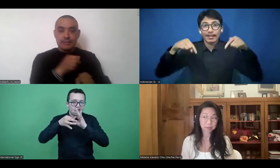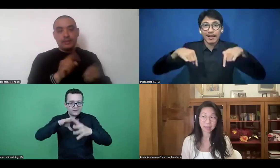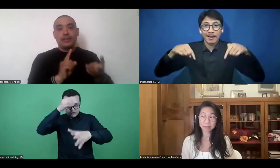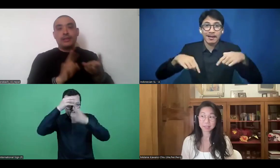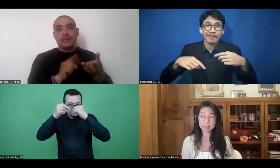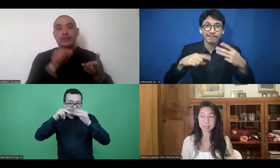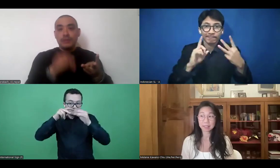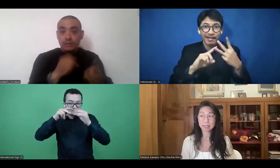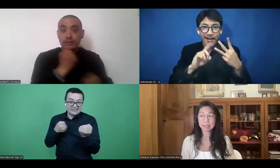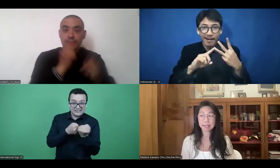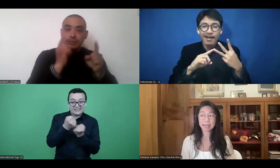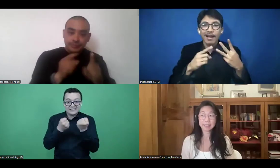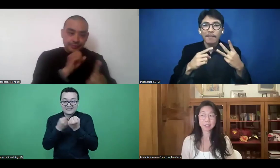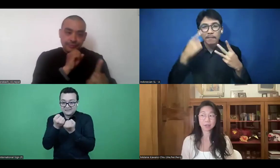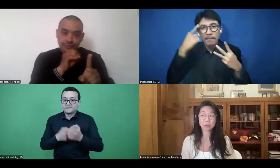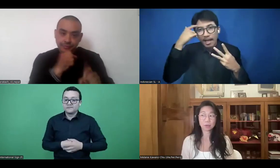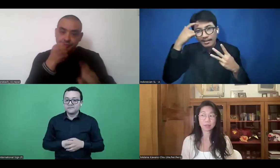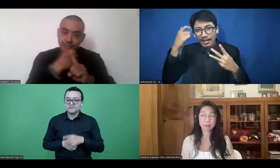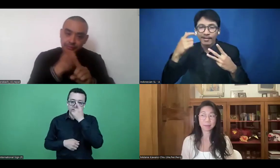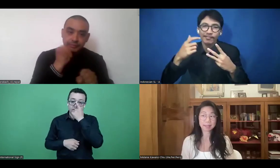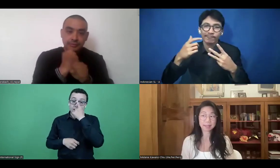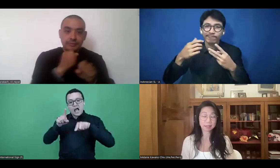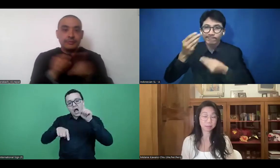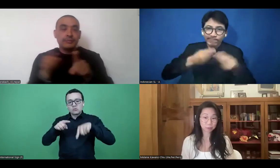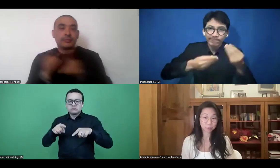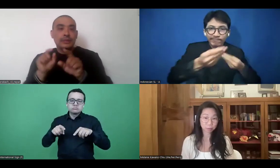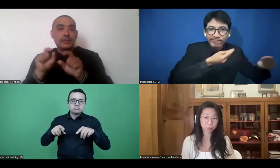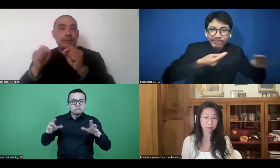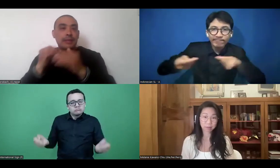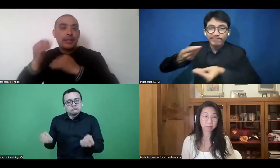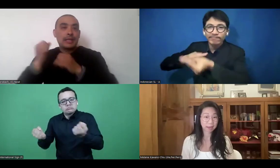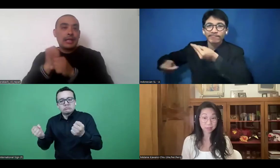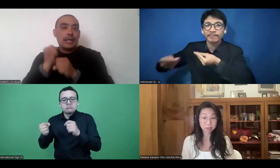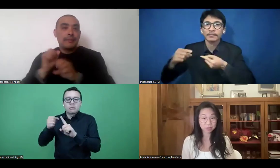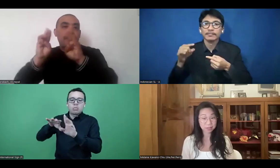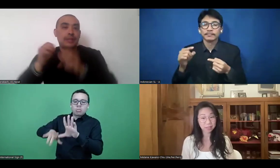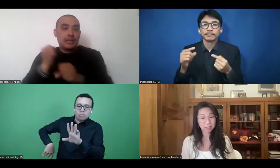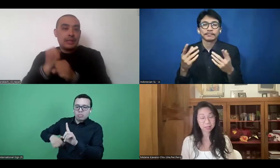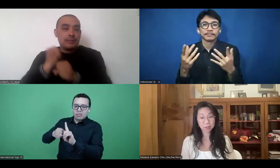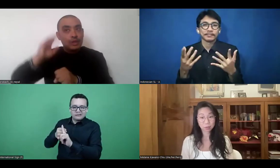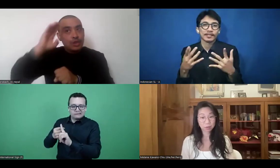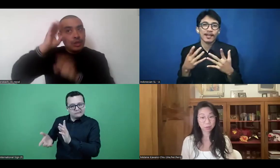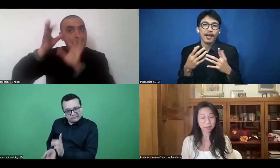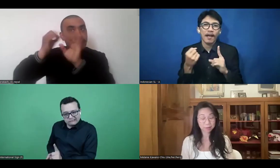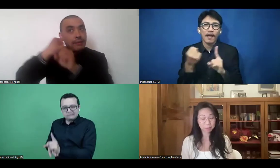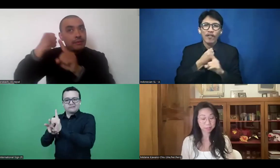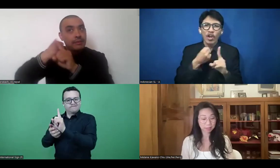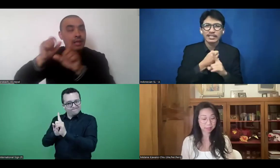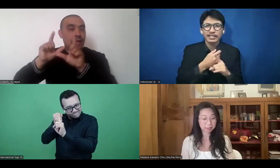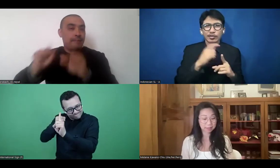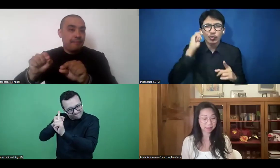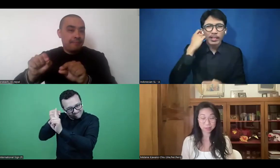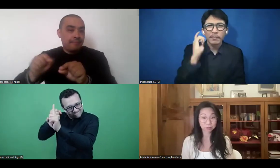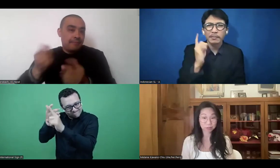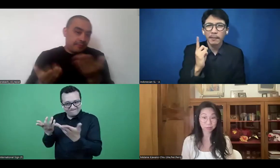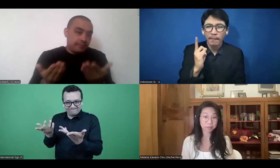hinder advocacy had to do with capacity to build rapport with government actors. So whether that was